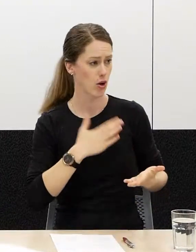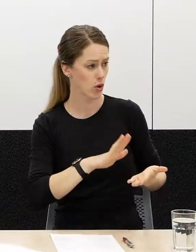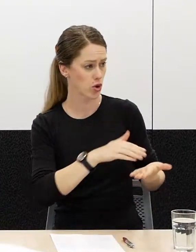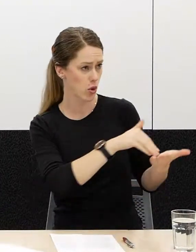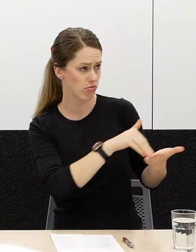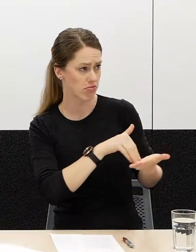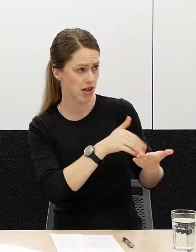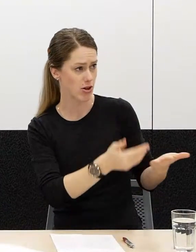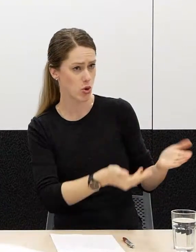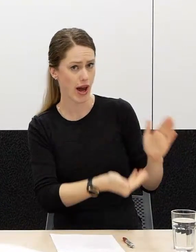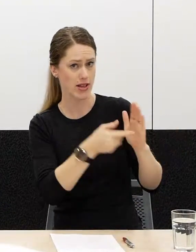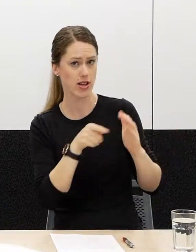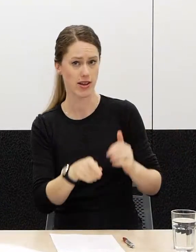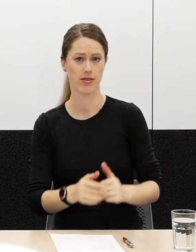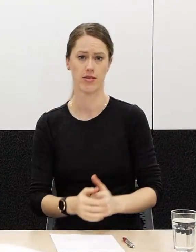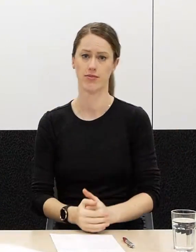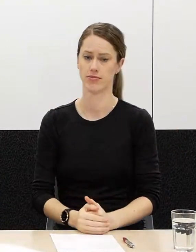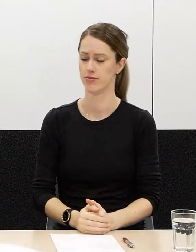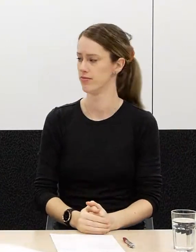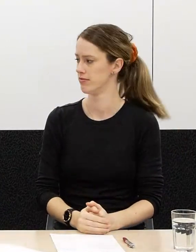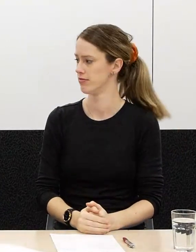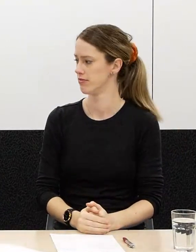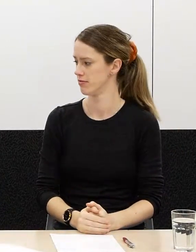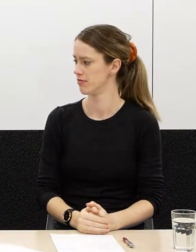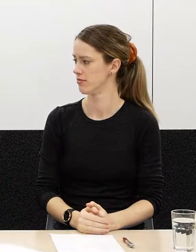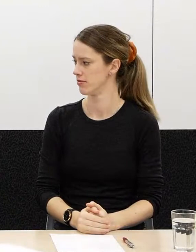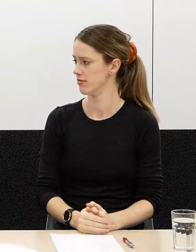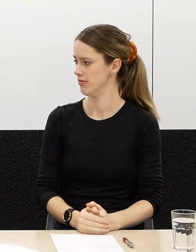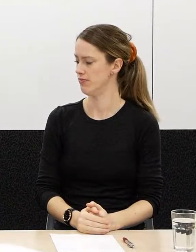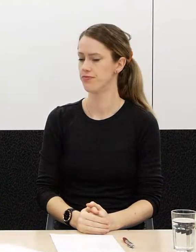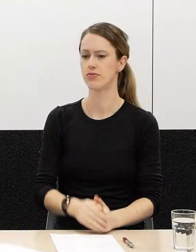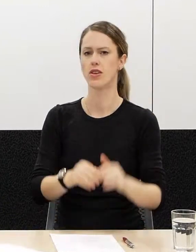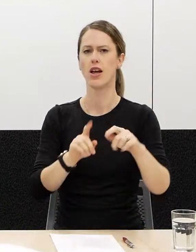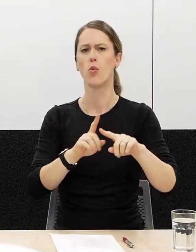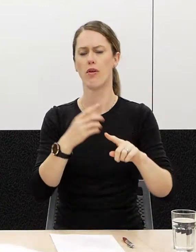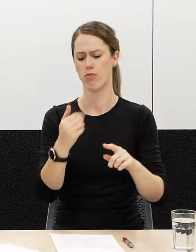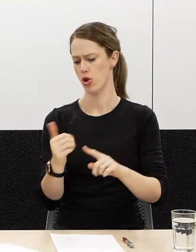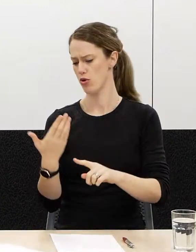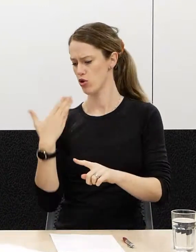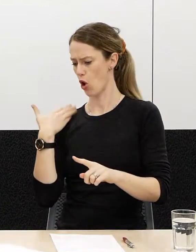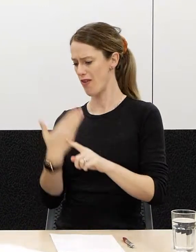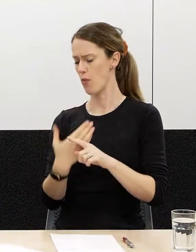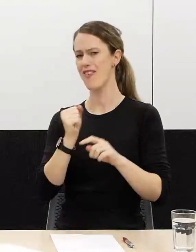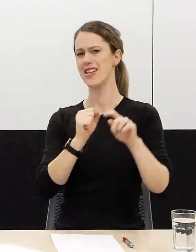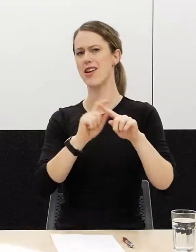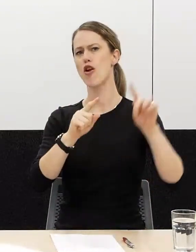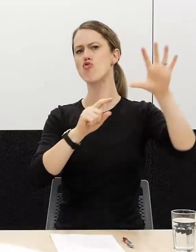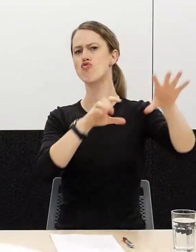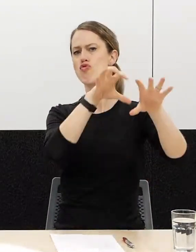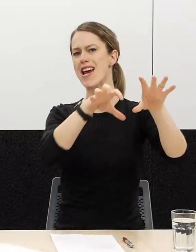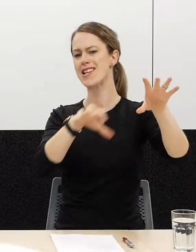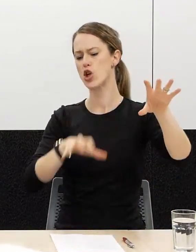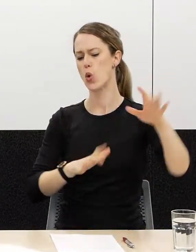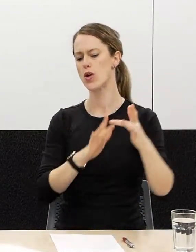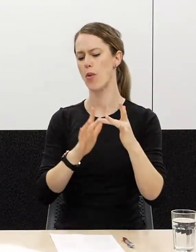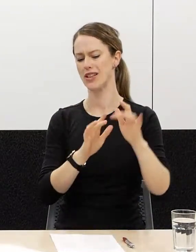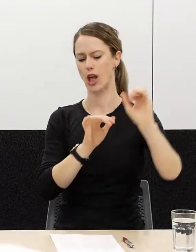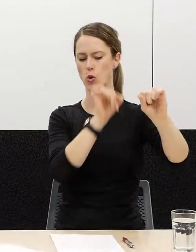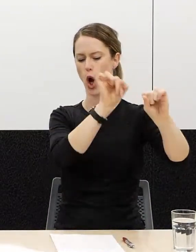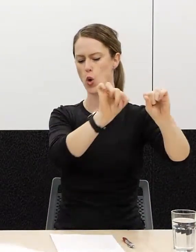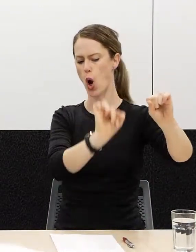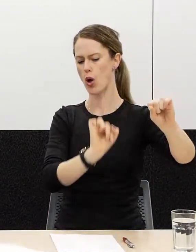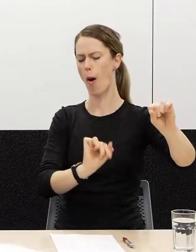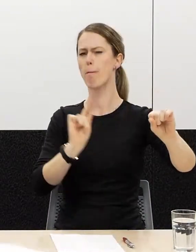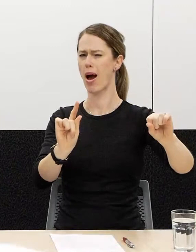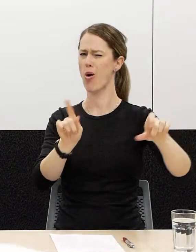want to kind of add to that? Yeah, no, I agree. So the regional networks have indeed done an excellent job. But we also need a